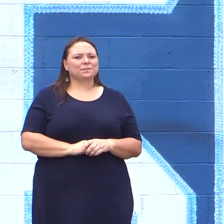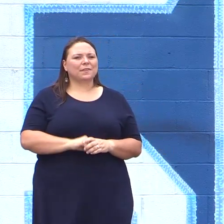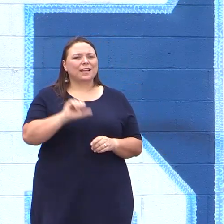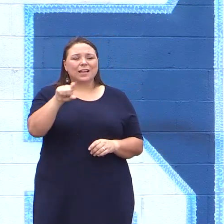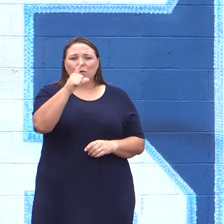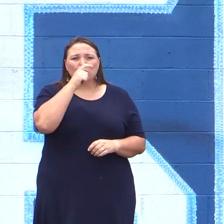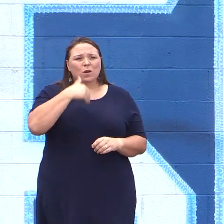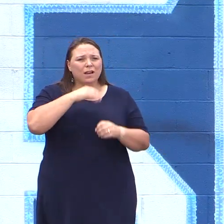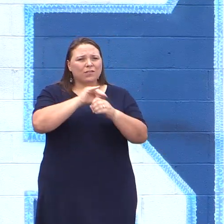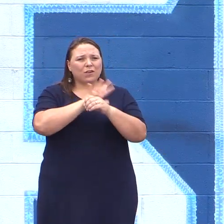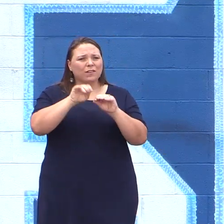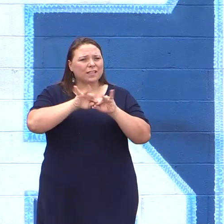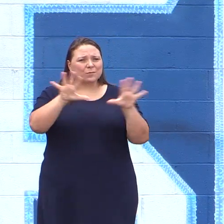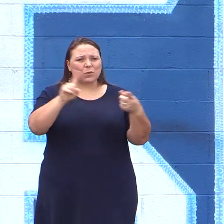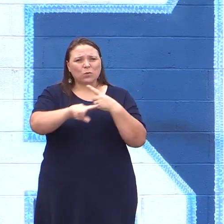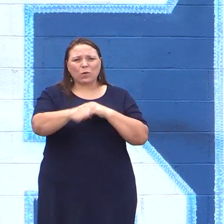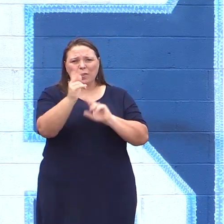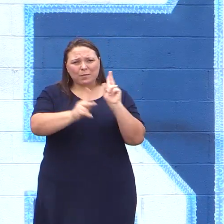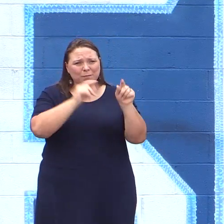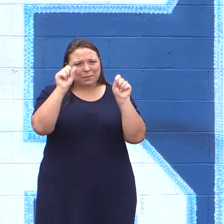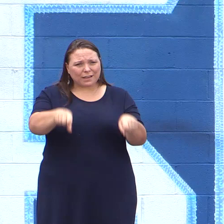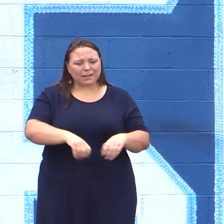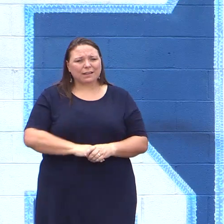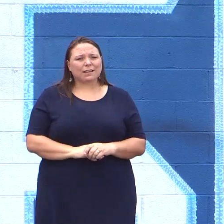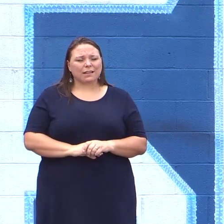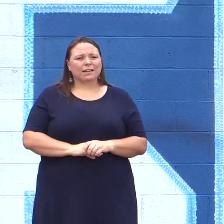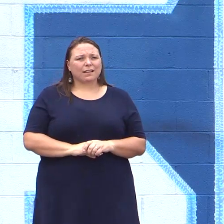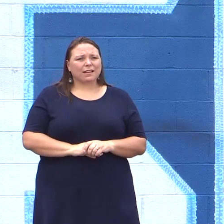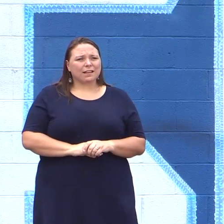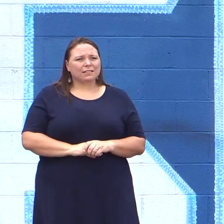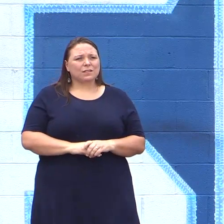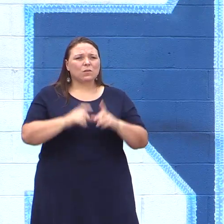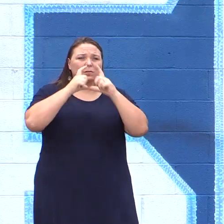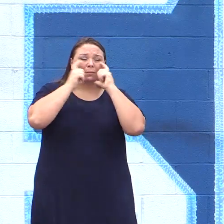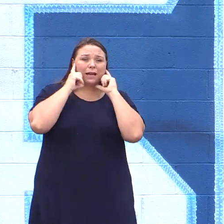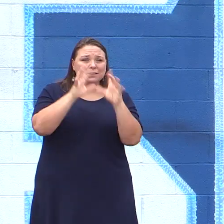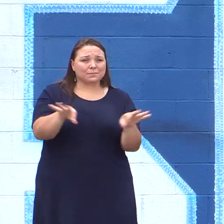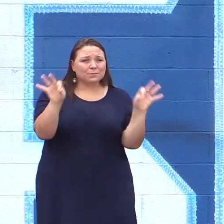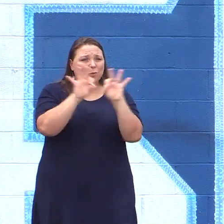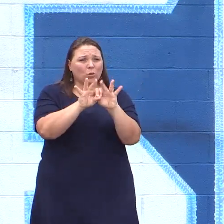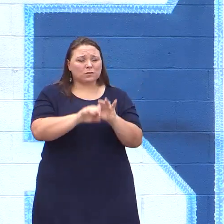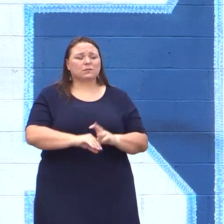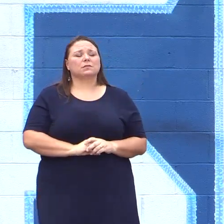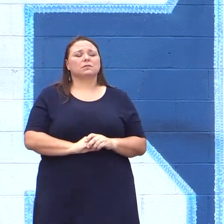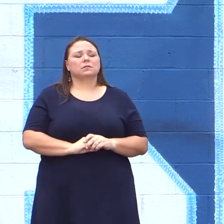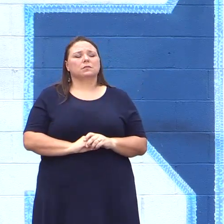that has COVID can spread it to someone else, right? So wearing masks is critical.